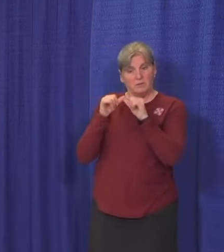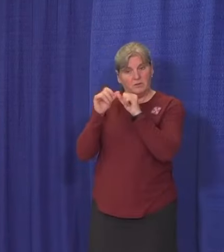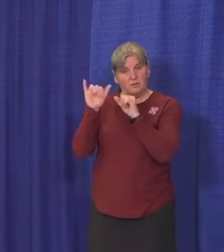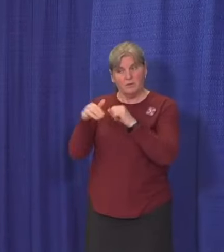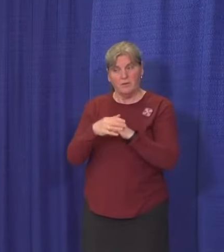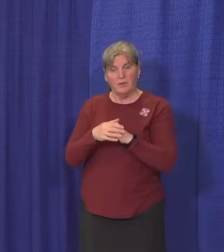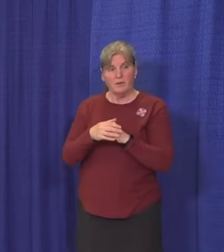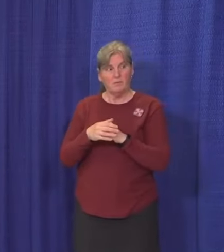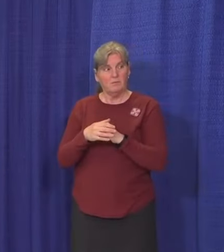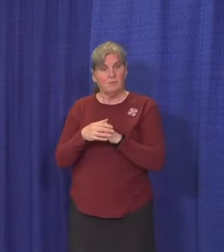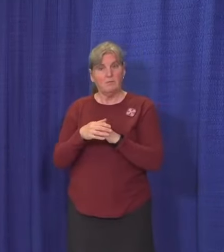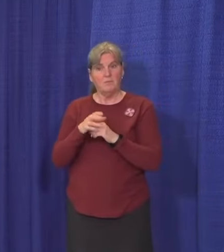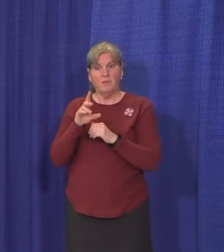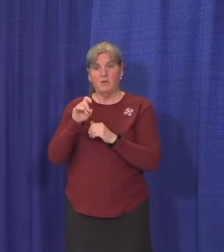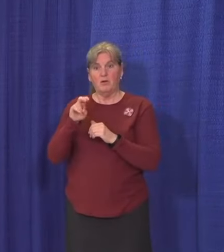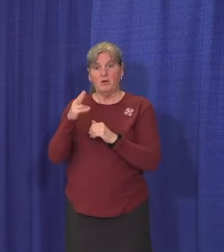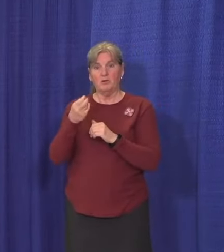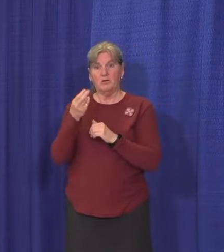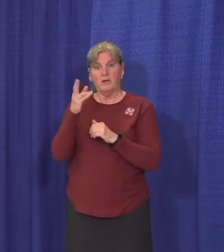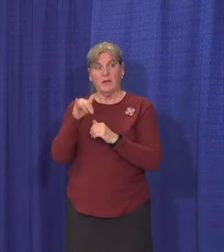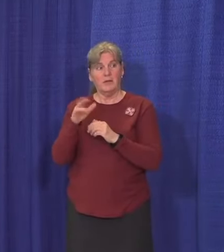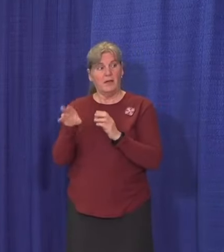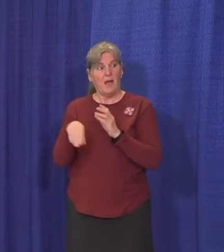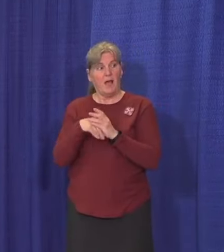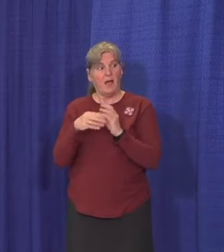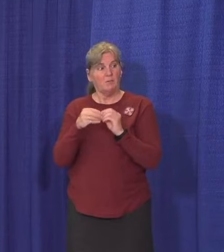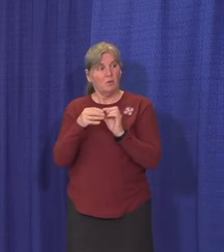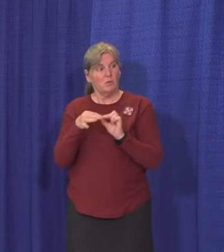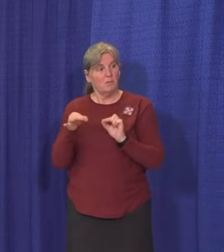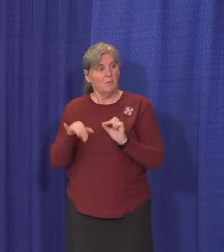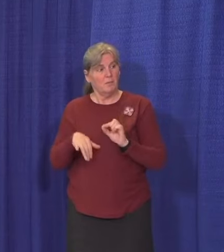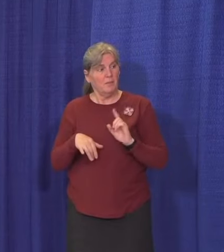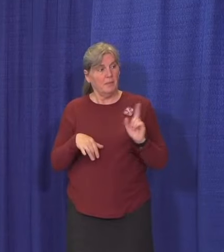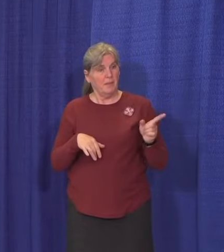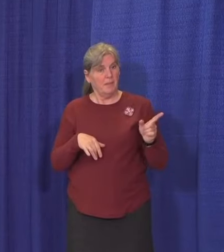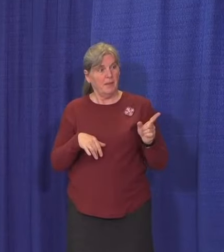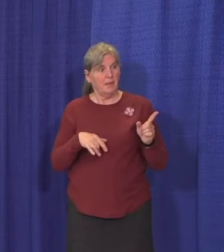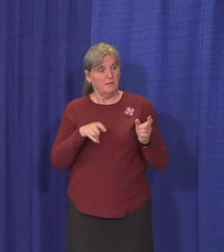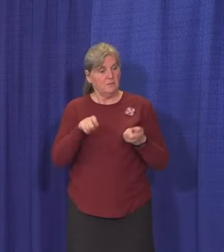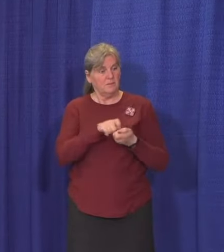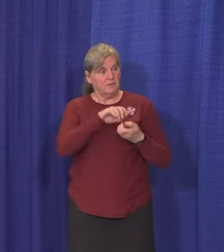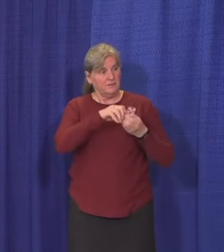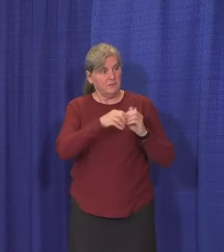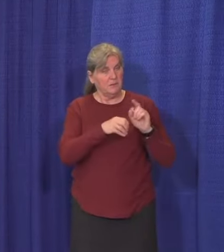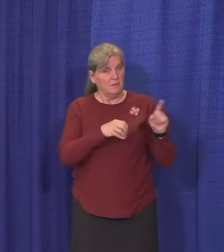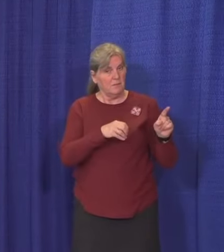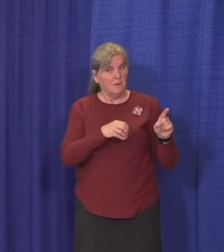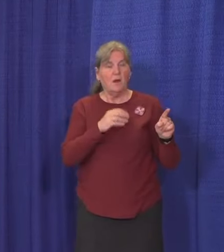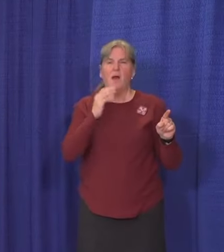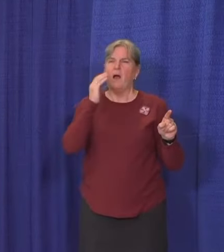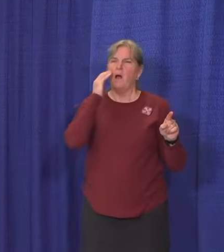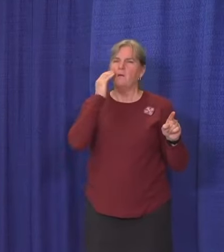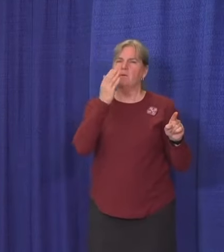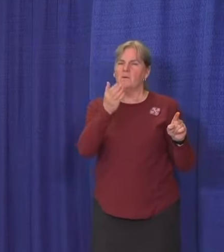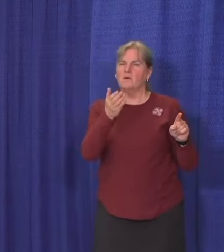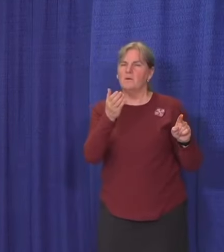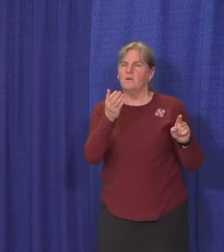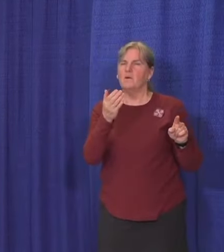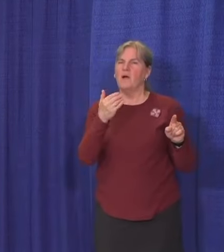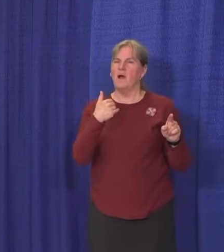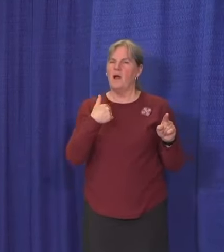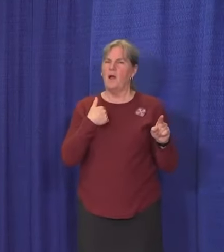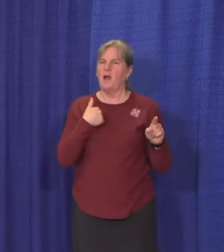that Dr. Hanley wants to add some more detail about the actual numbers. I know there was some opportunity